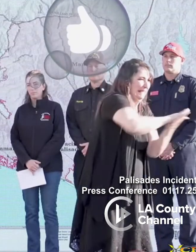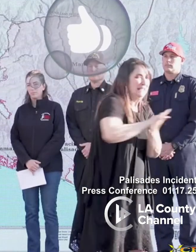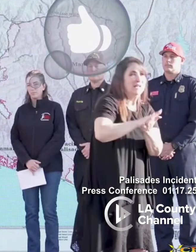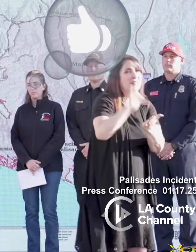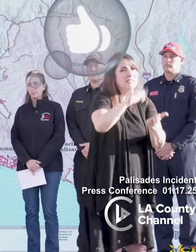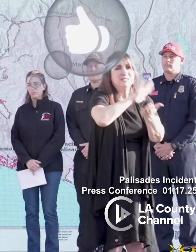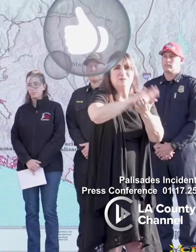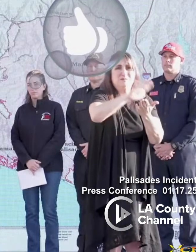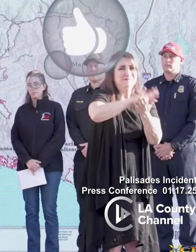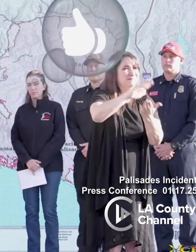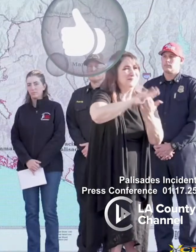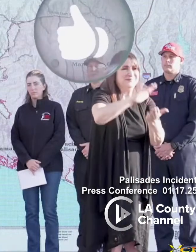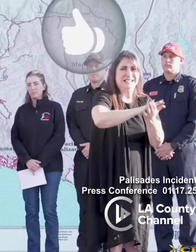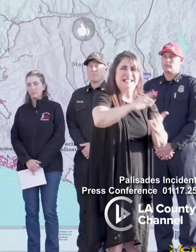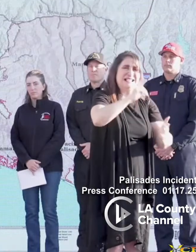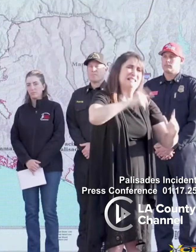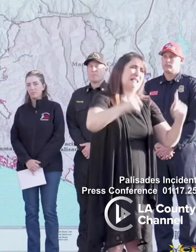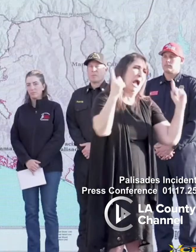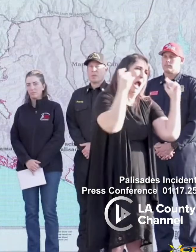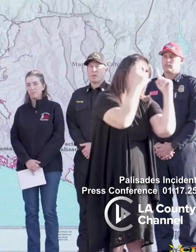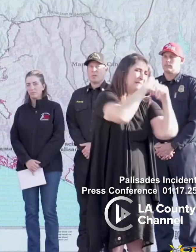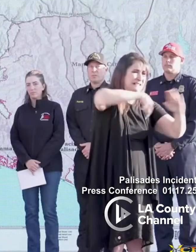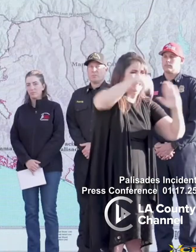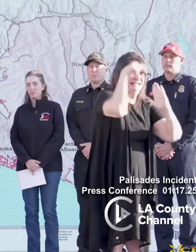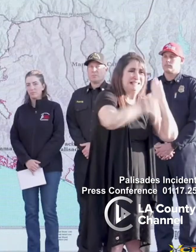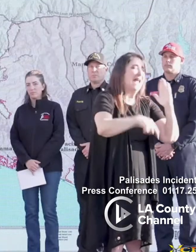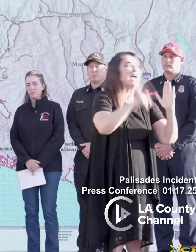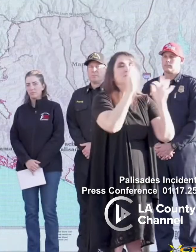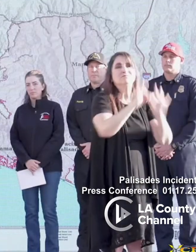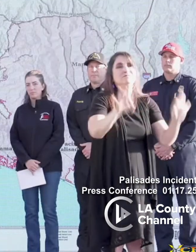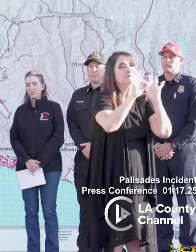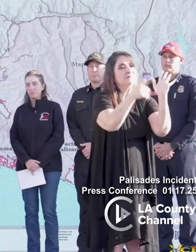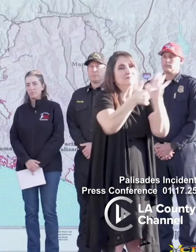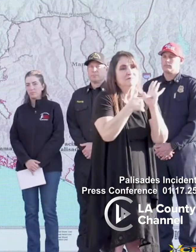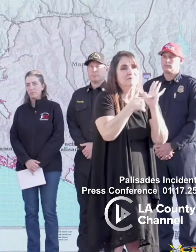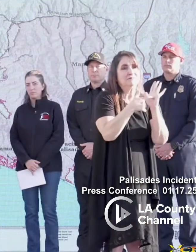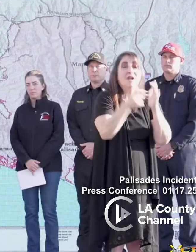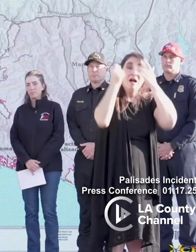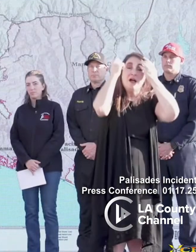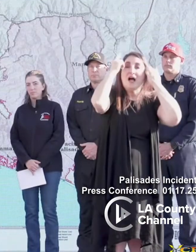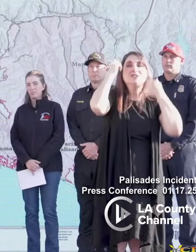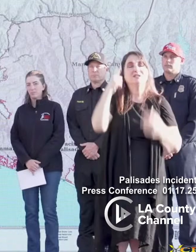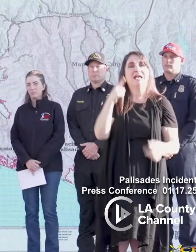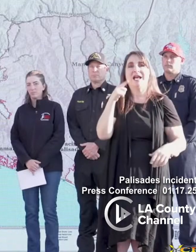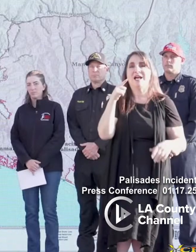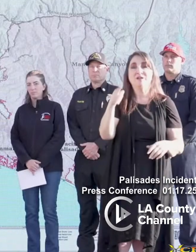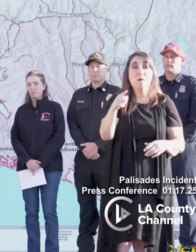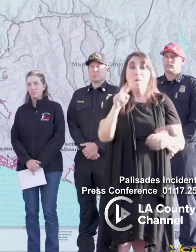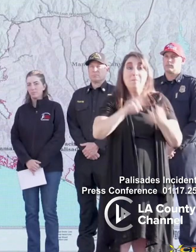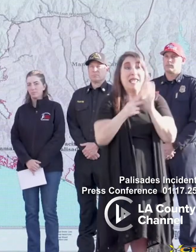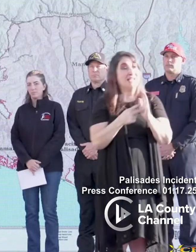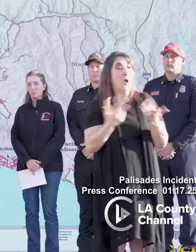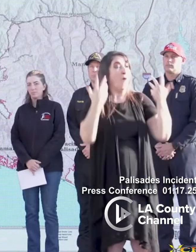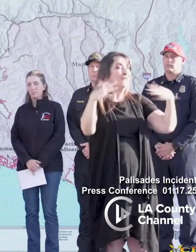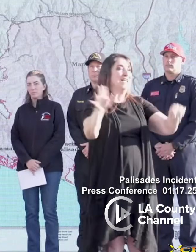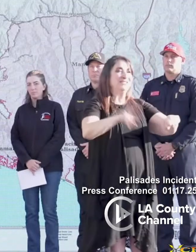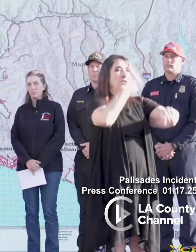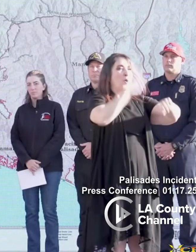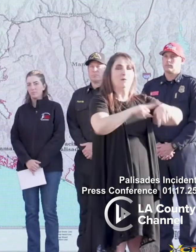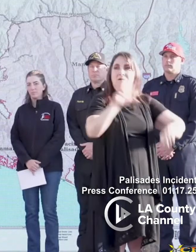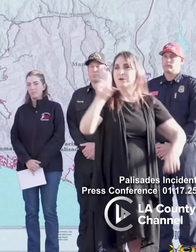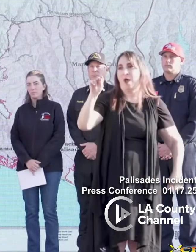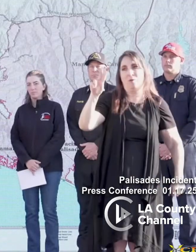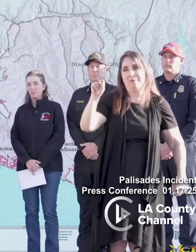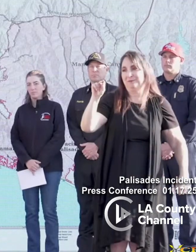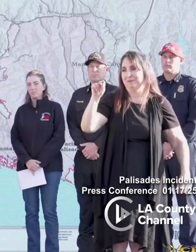it is complicated, and it is essential. Understand this is not returning to normal. You may or may